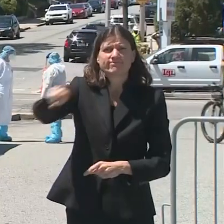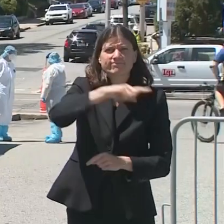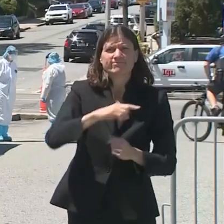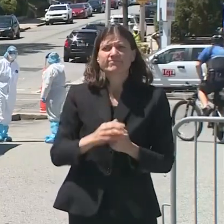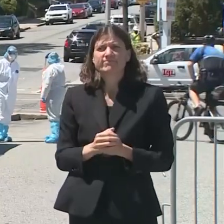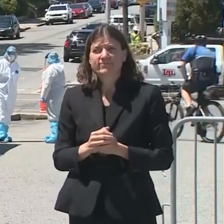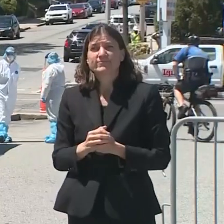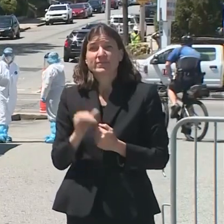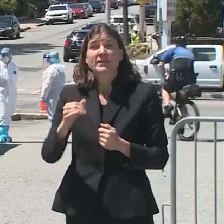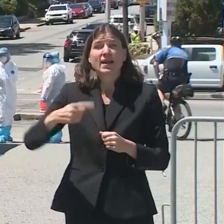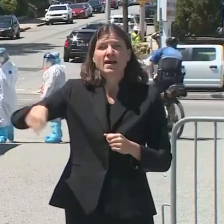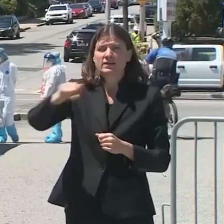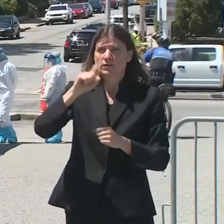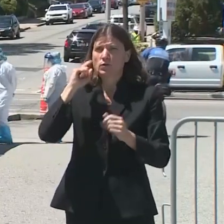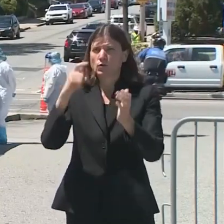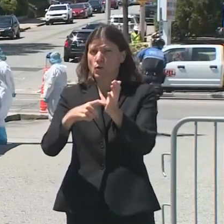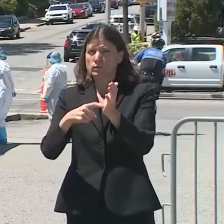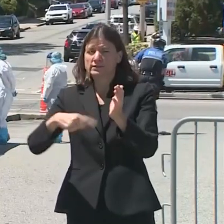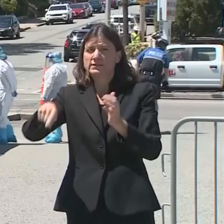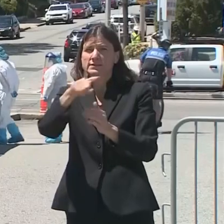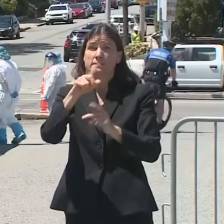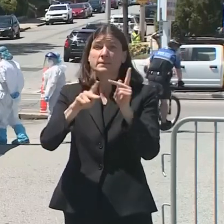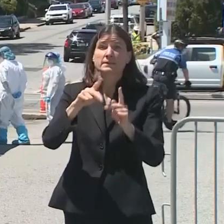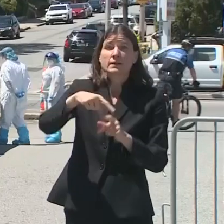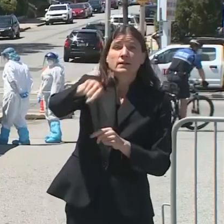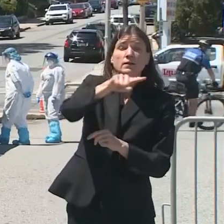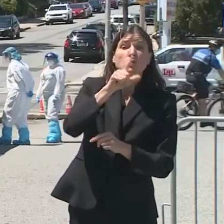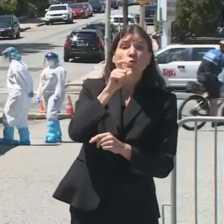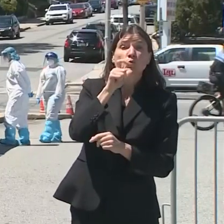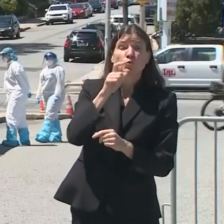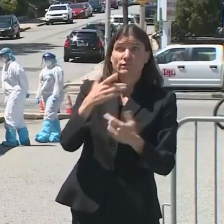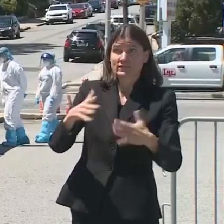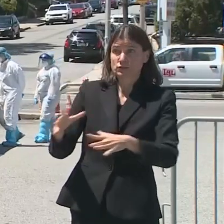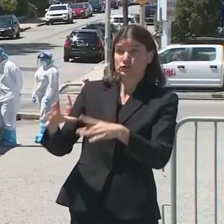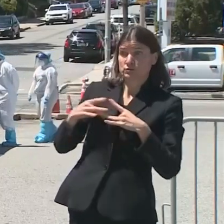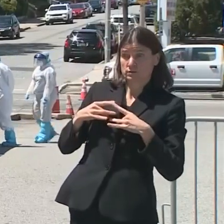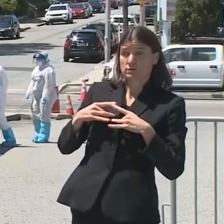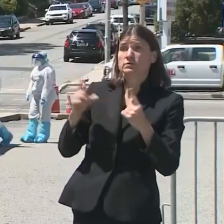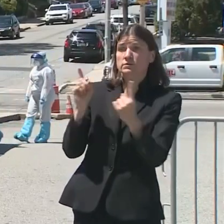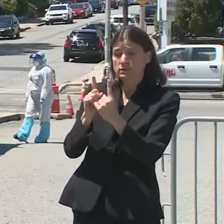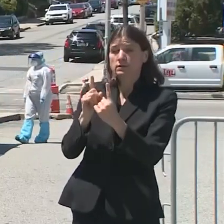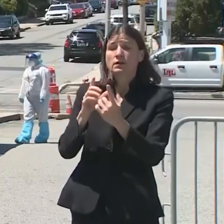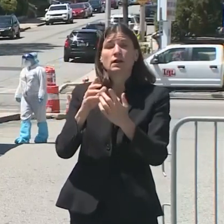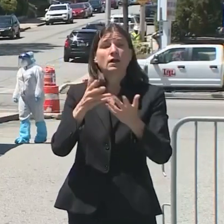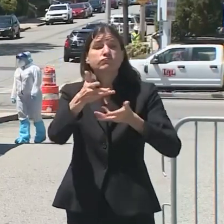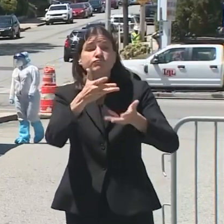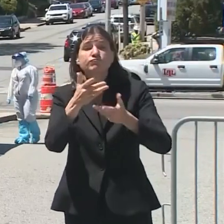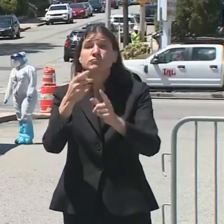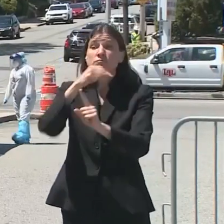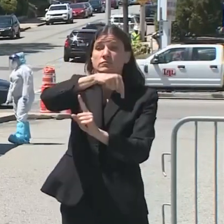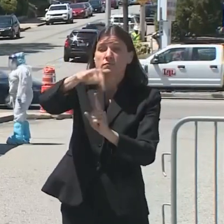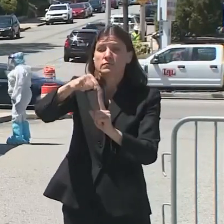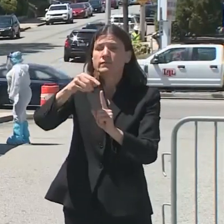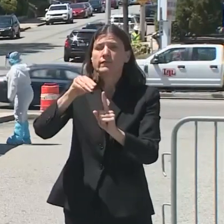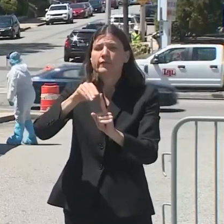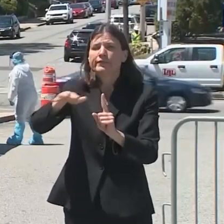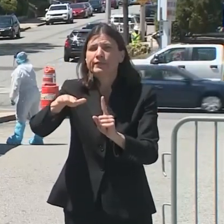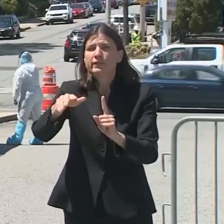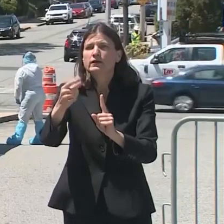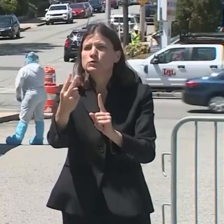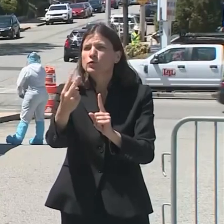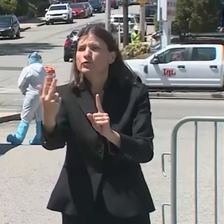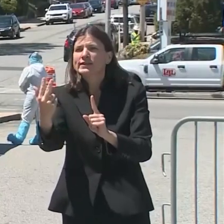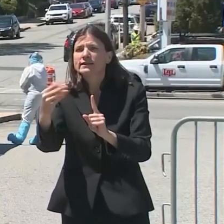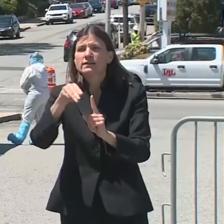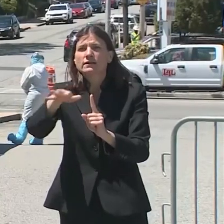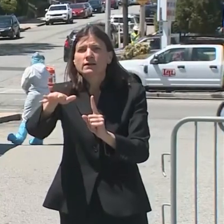and that's a good sign that people are taking the social distancing issue seriously, but that doesn't mean folks should let up on that now. If you